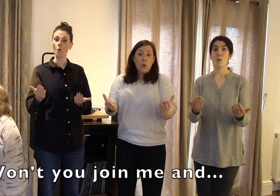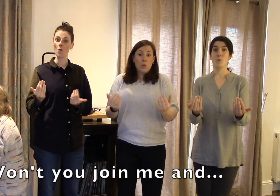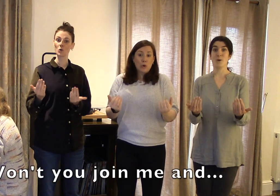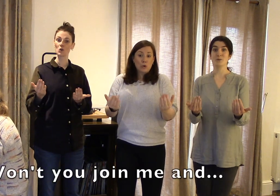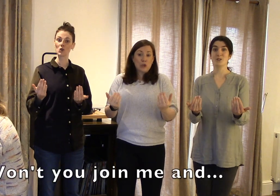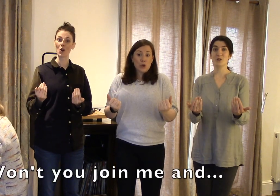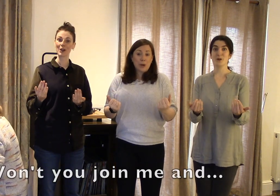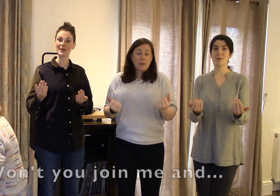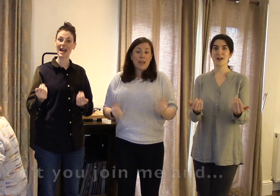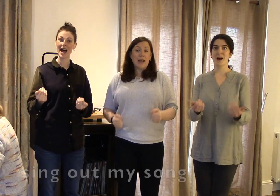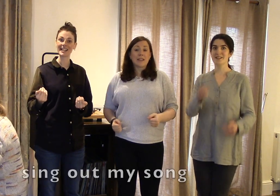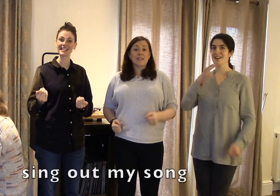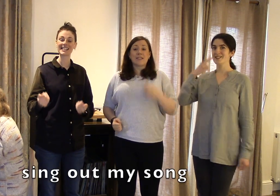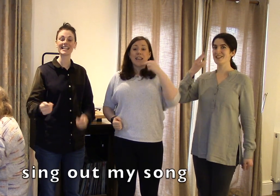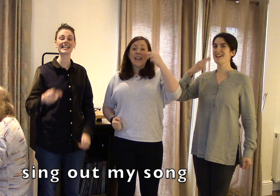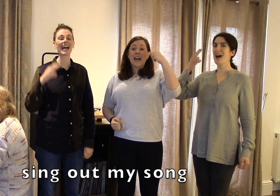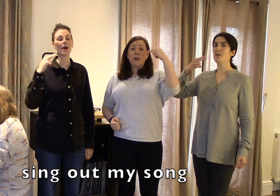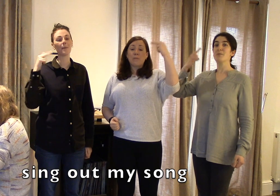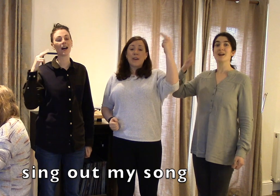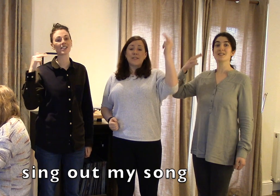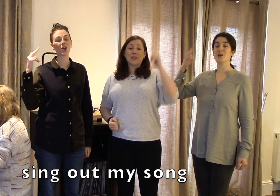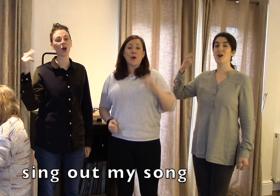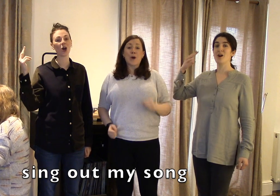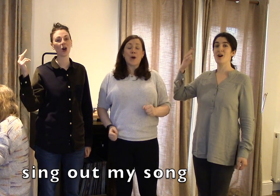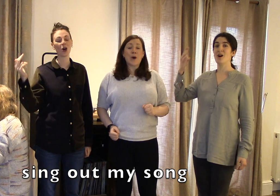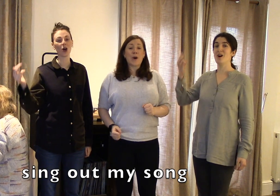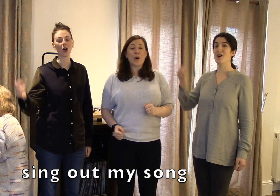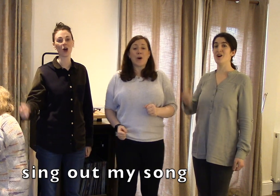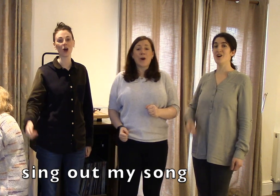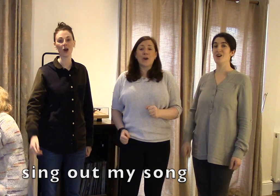Won't you join me and sing out my song?